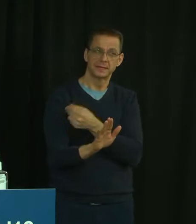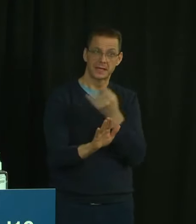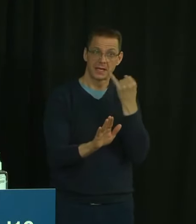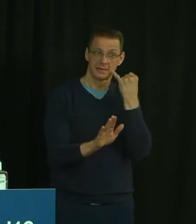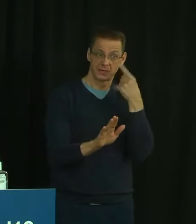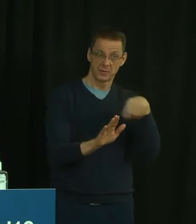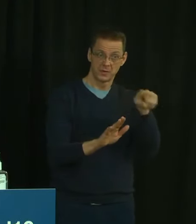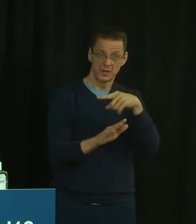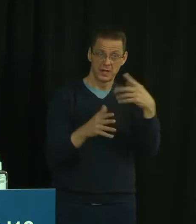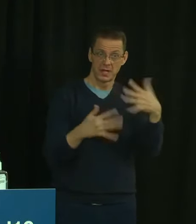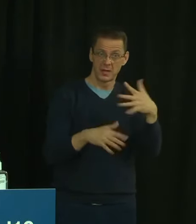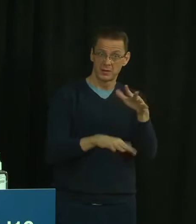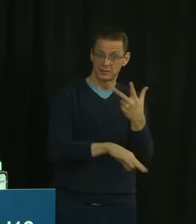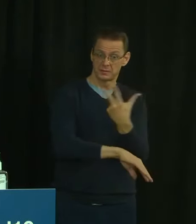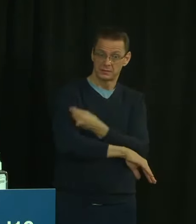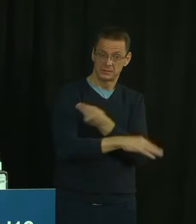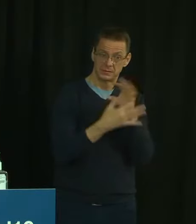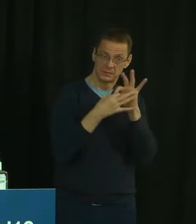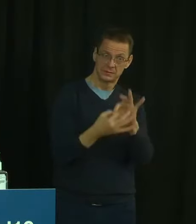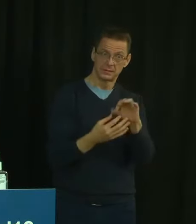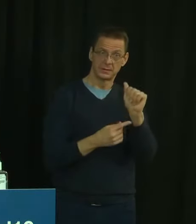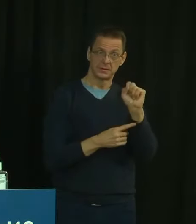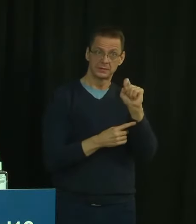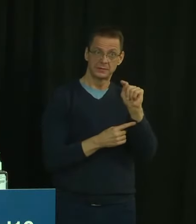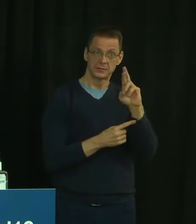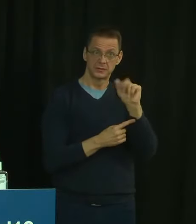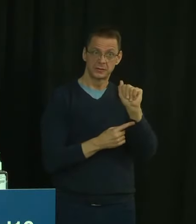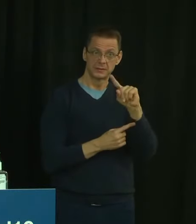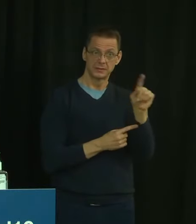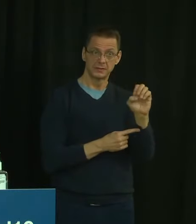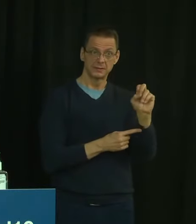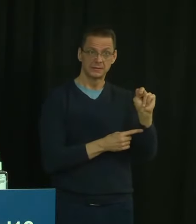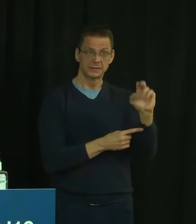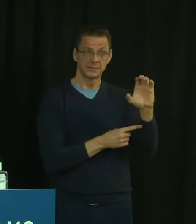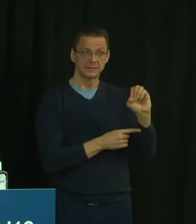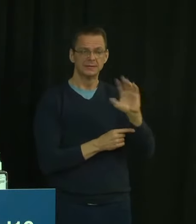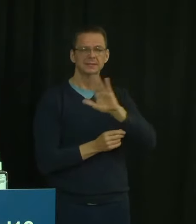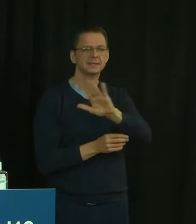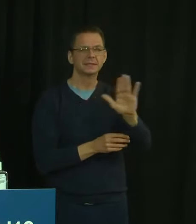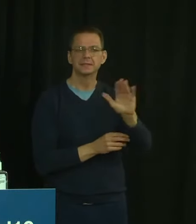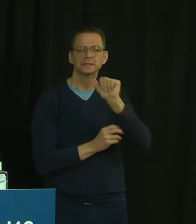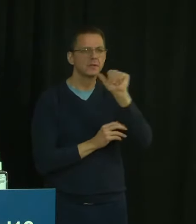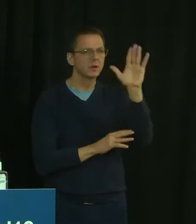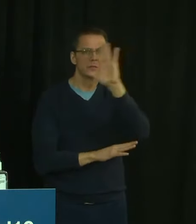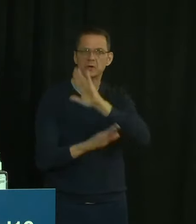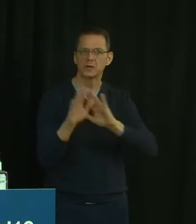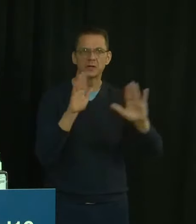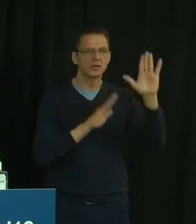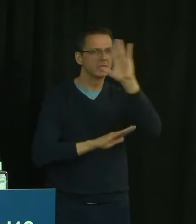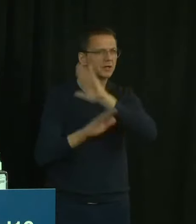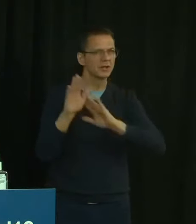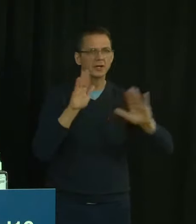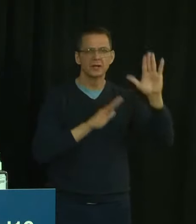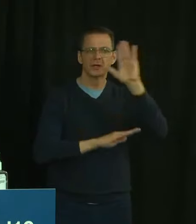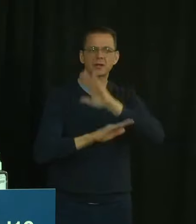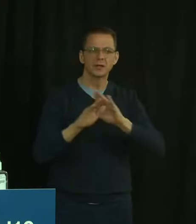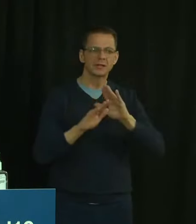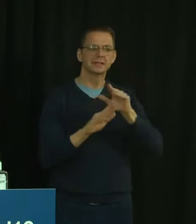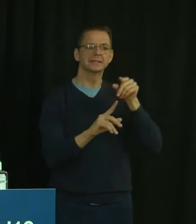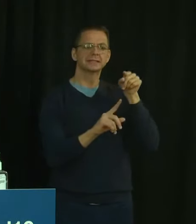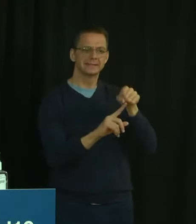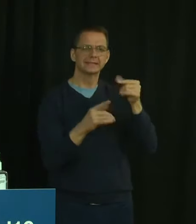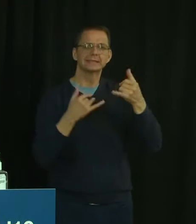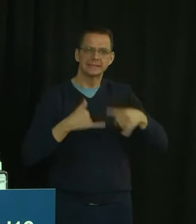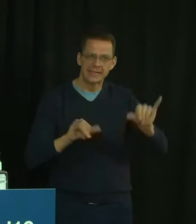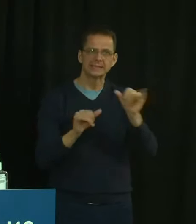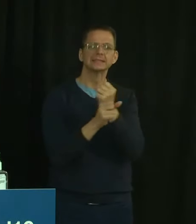However, as with anyone who receives any medication, including vaccine, they should monitor their health and seek immediate medical attention if